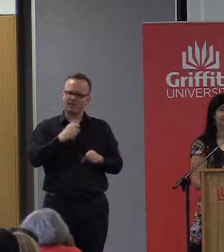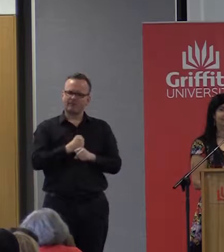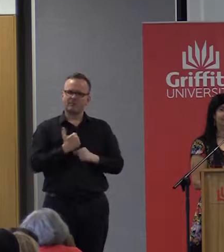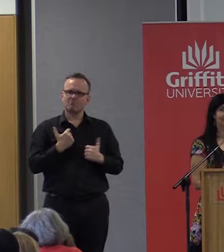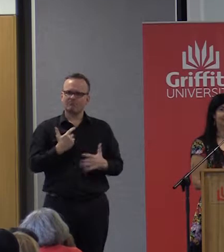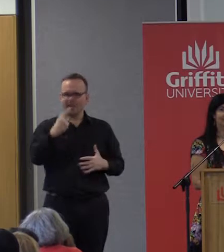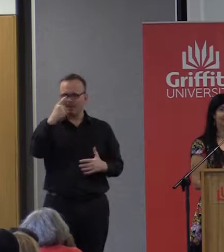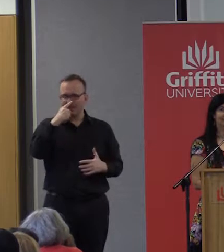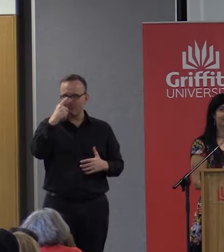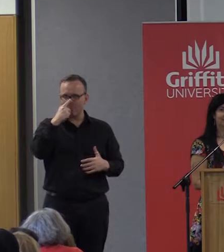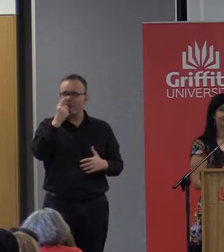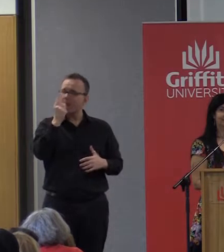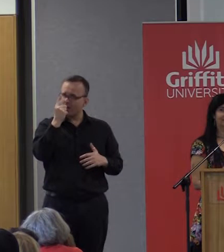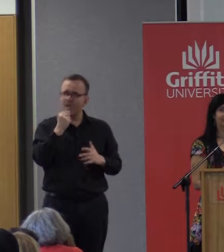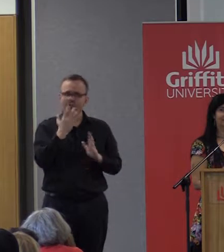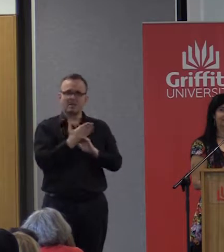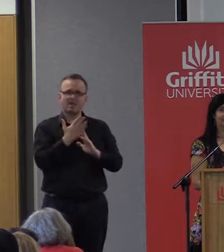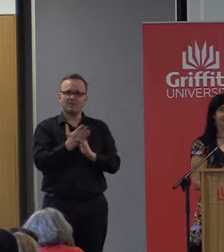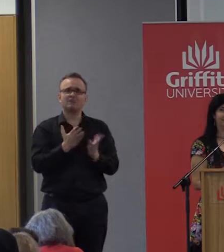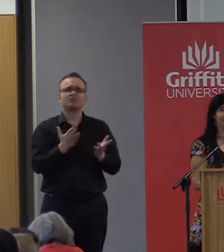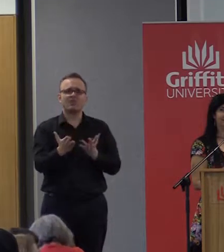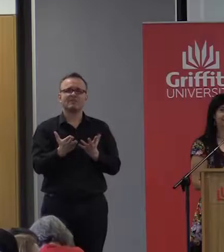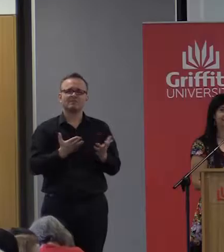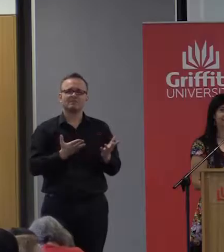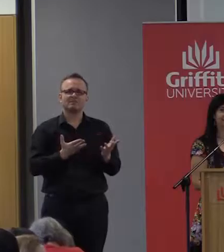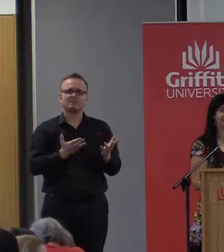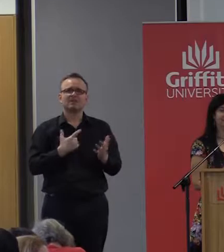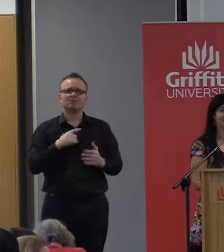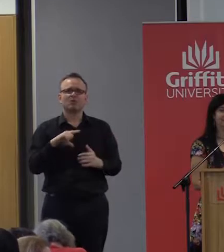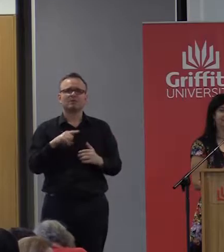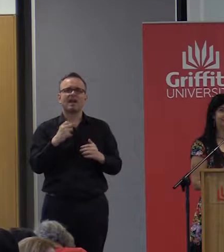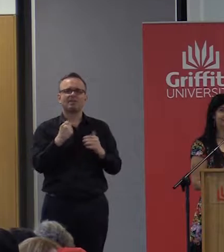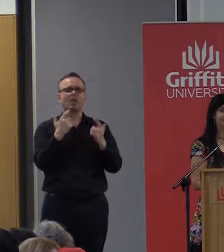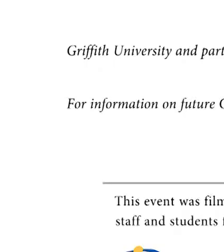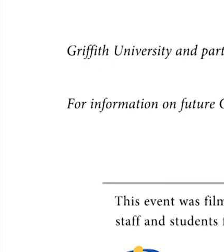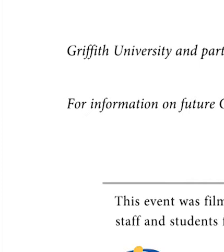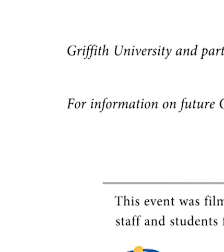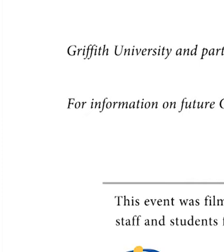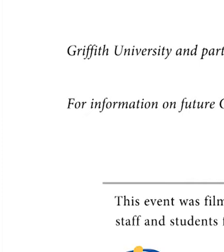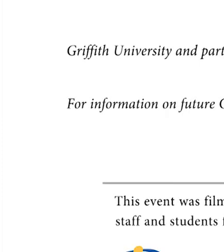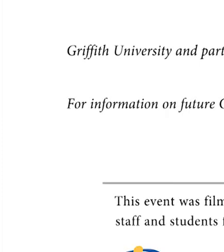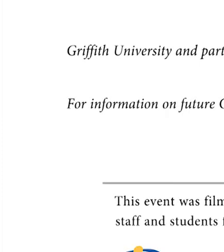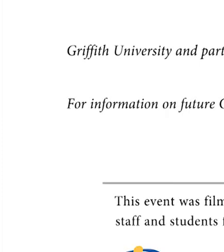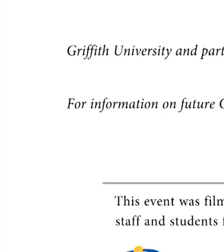who can access services just because there are a lot of stigma in the community.